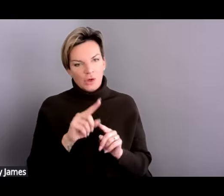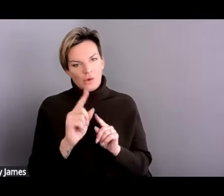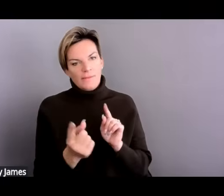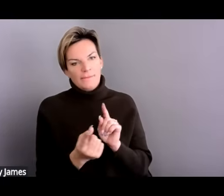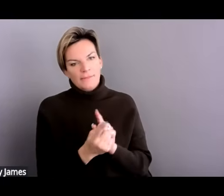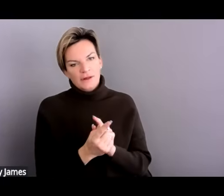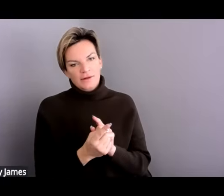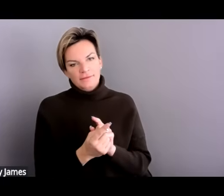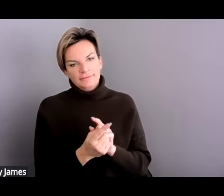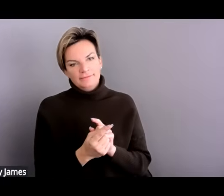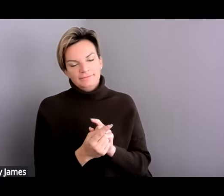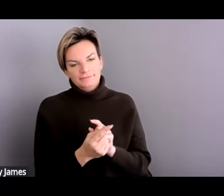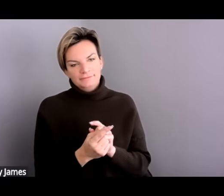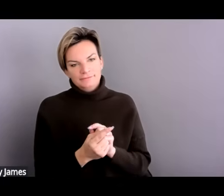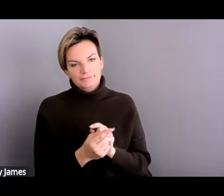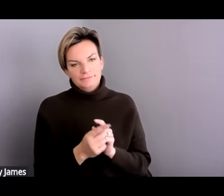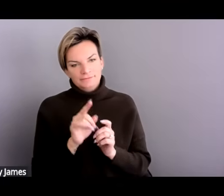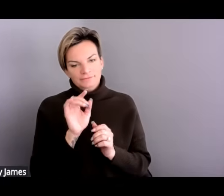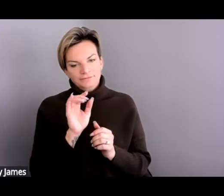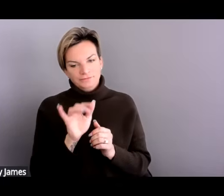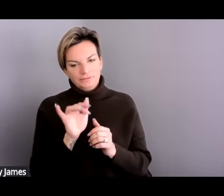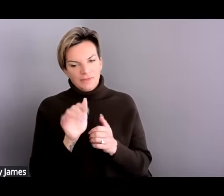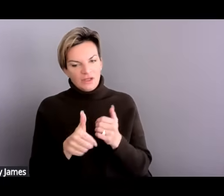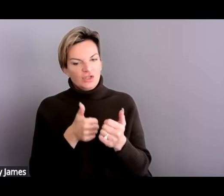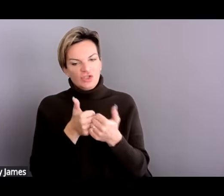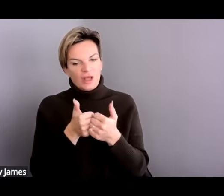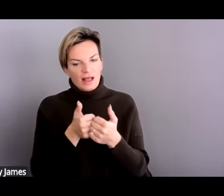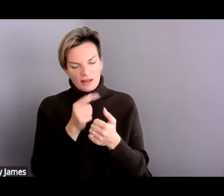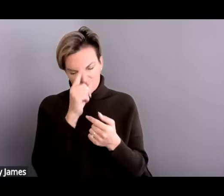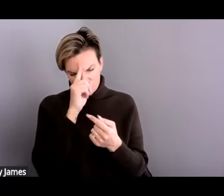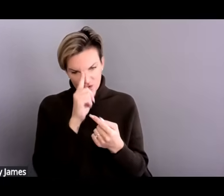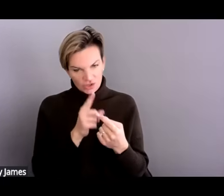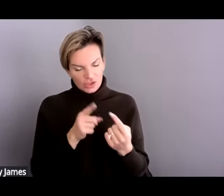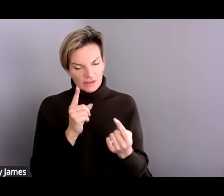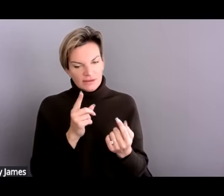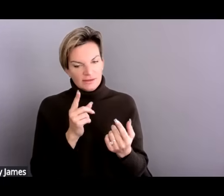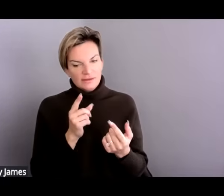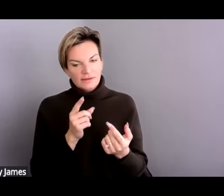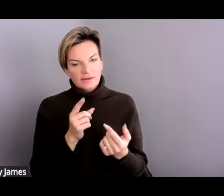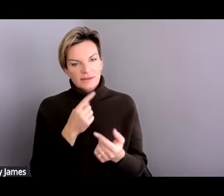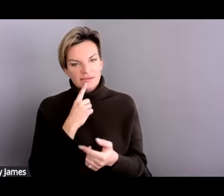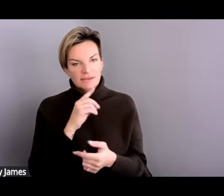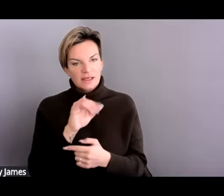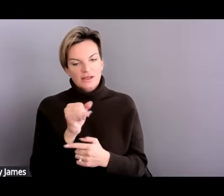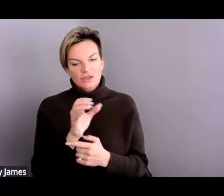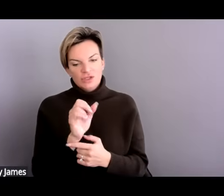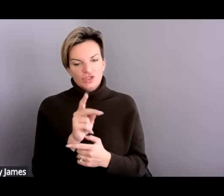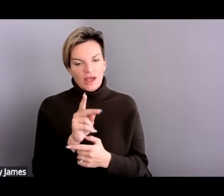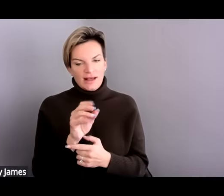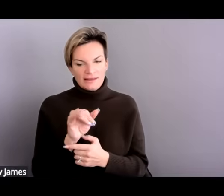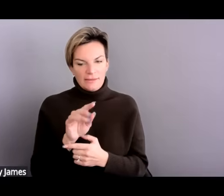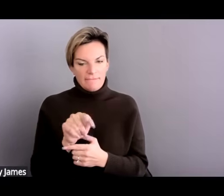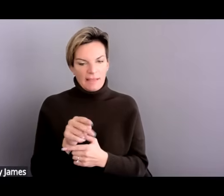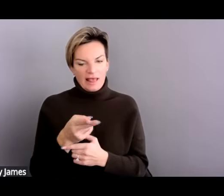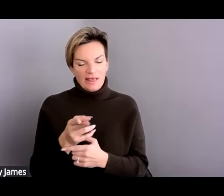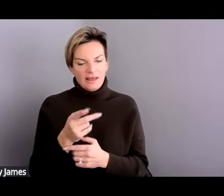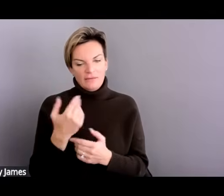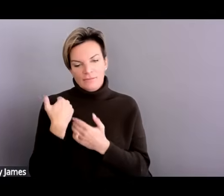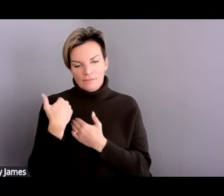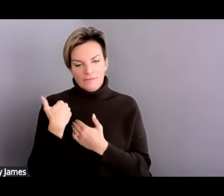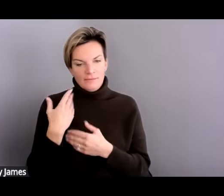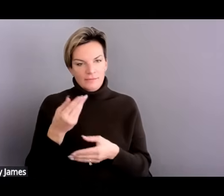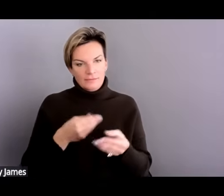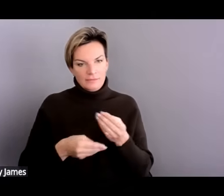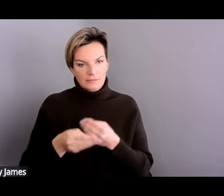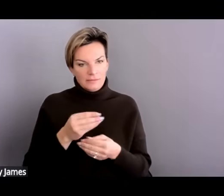and a challenge is made, and somebody says, hey, wait a minute, Jack Smith is the circulator here, but this isn't Jack